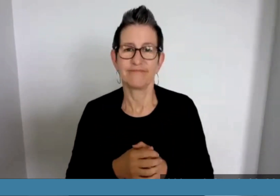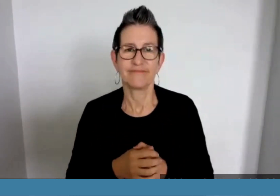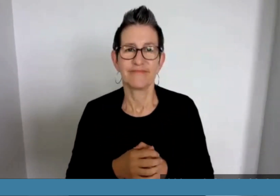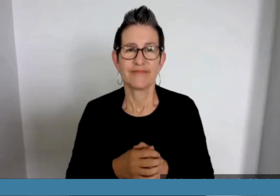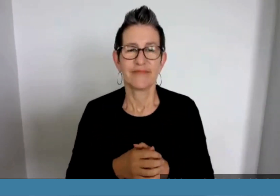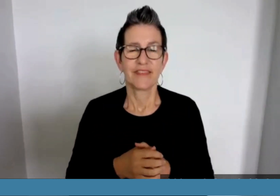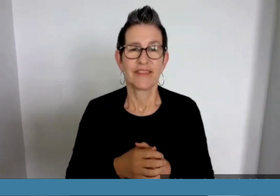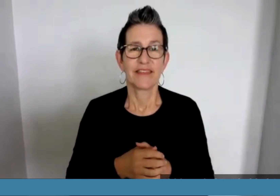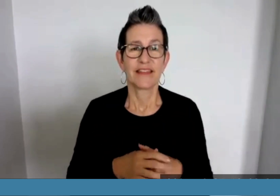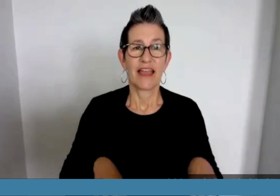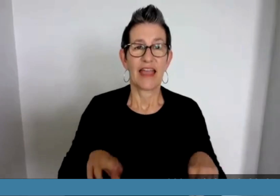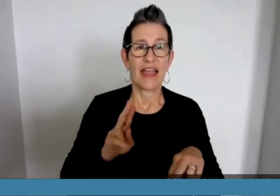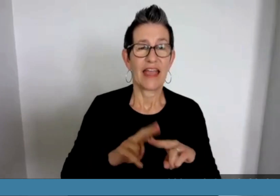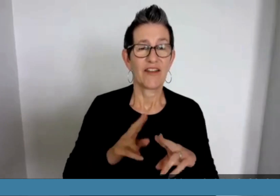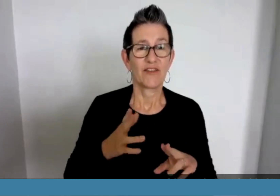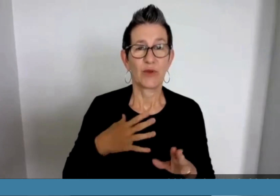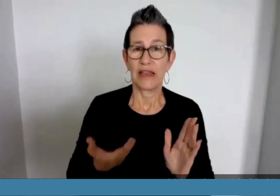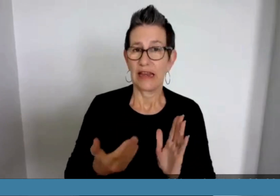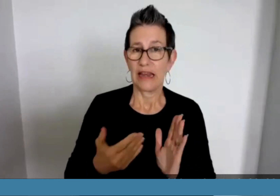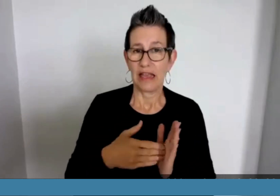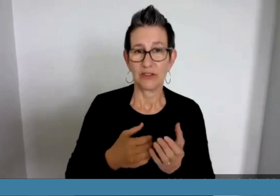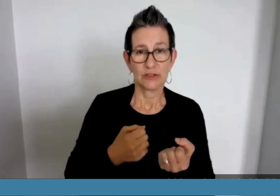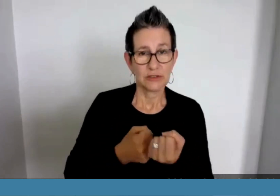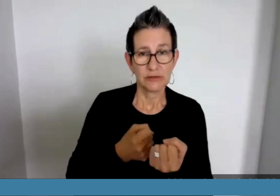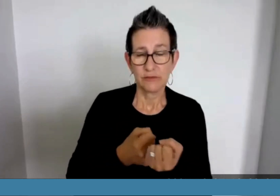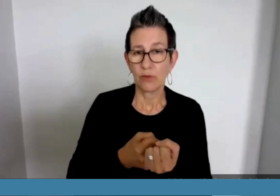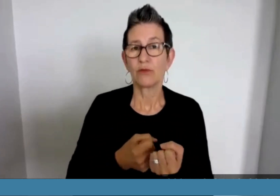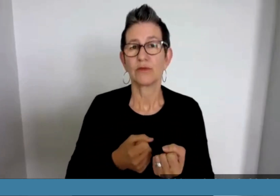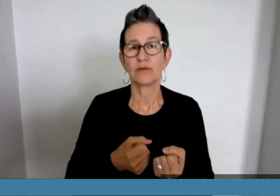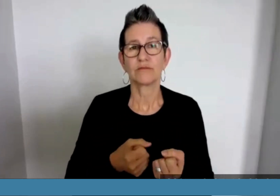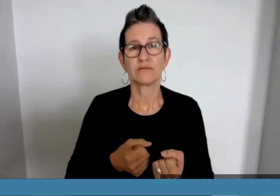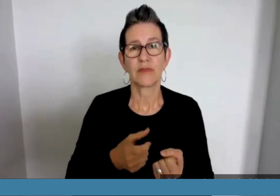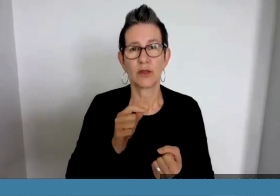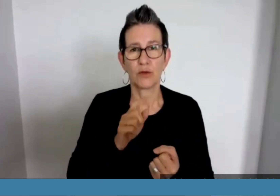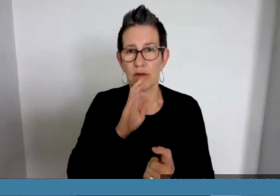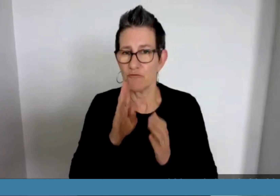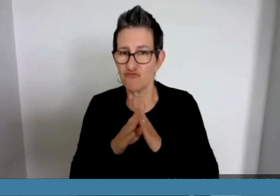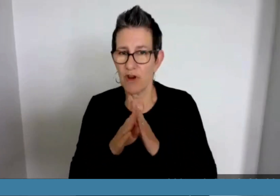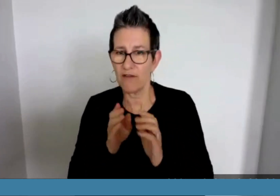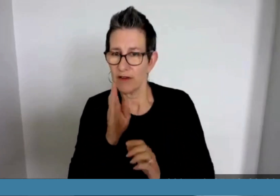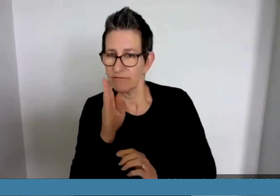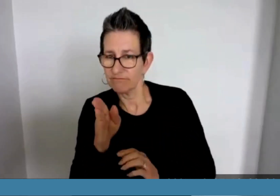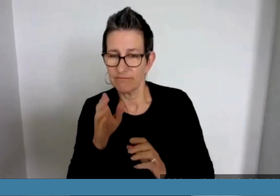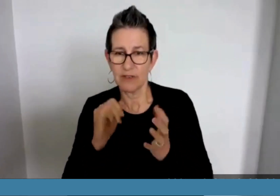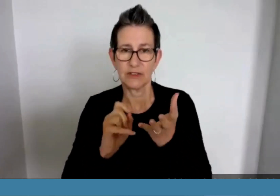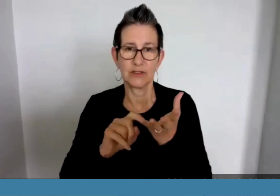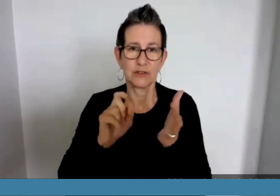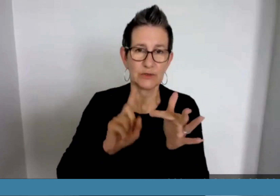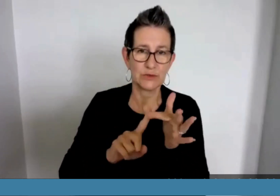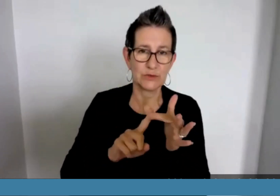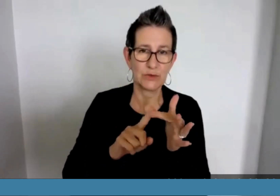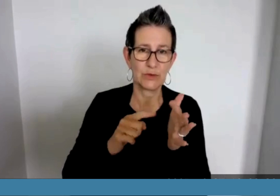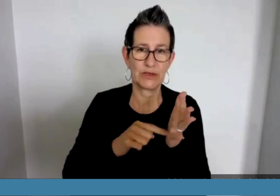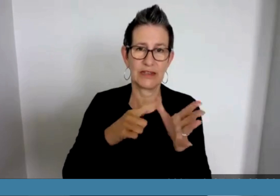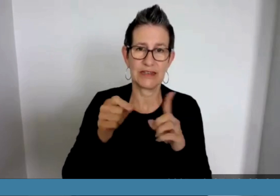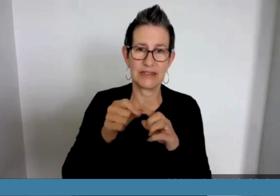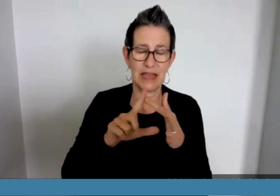And if you need additional assistance during the session, you can privately message Sue Tape from the NDRP in the chat. She's here to